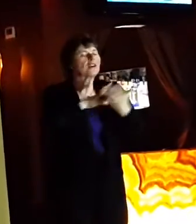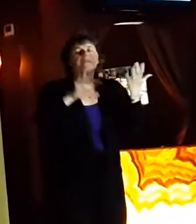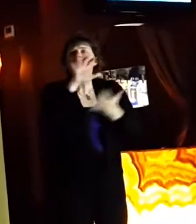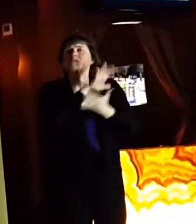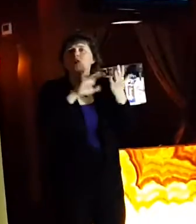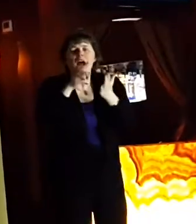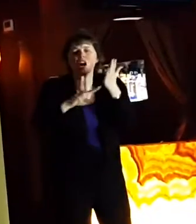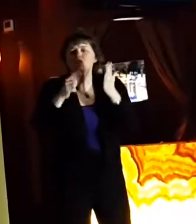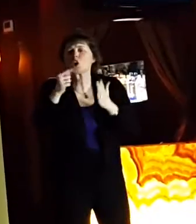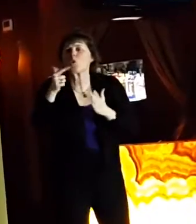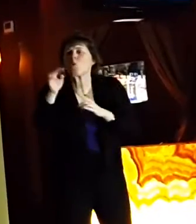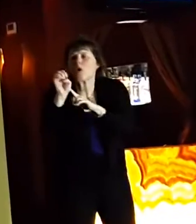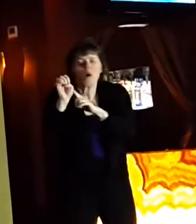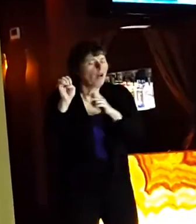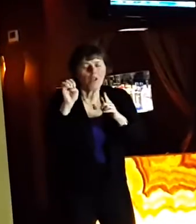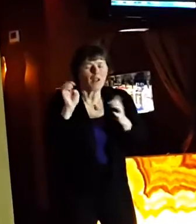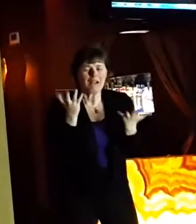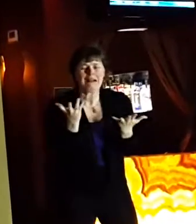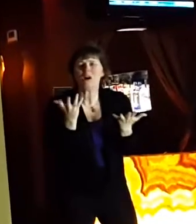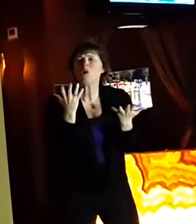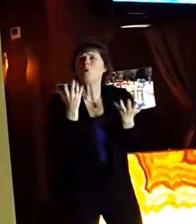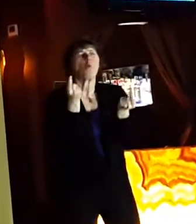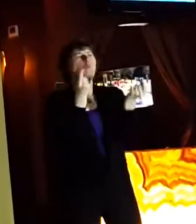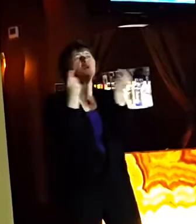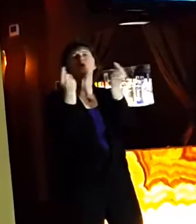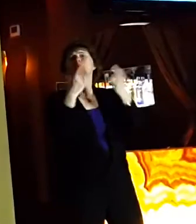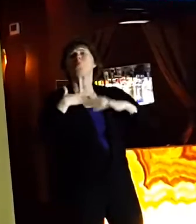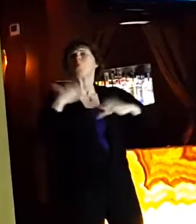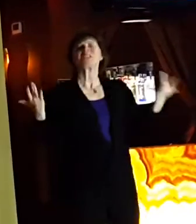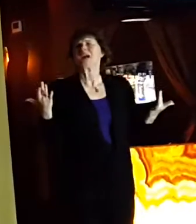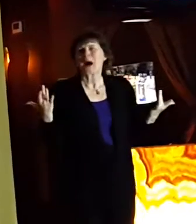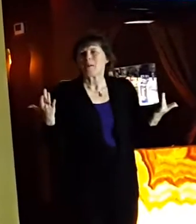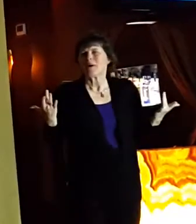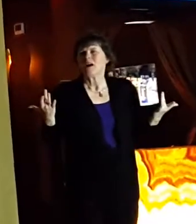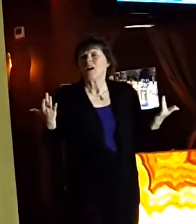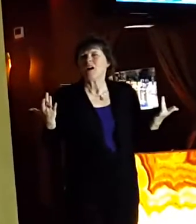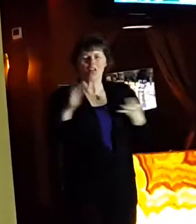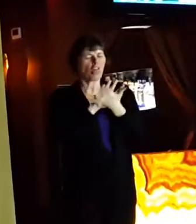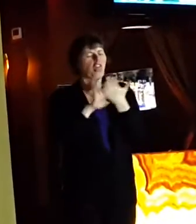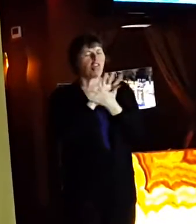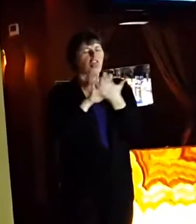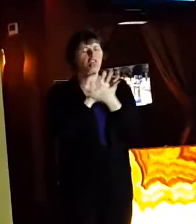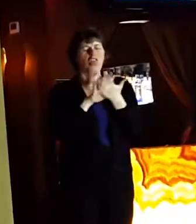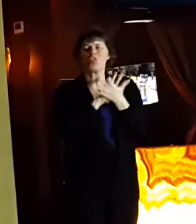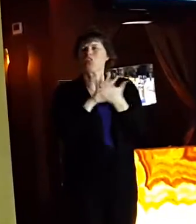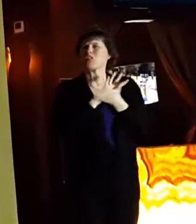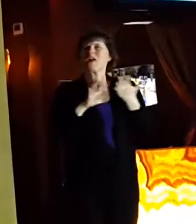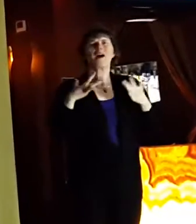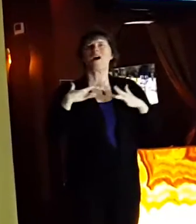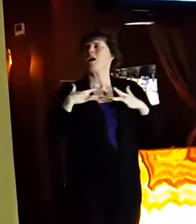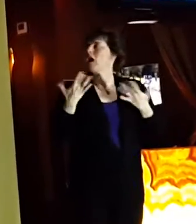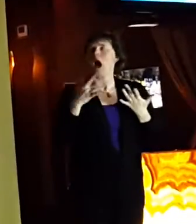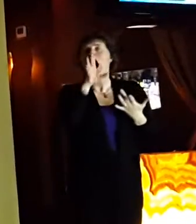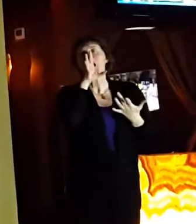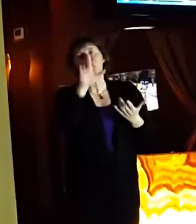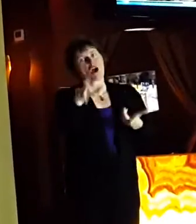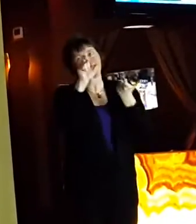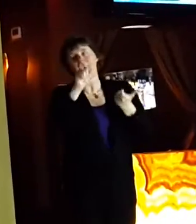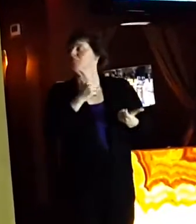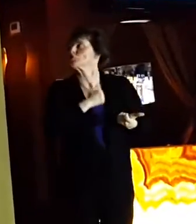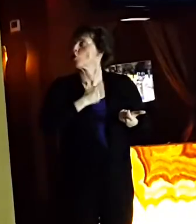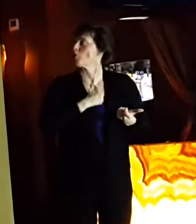it, and you're like, oh man, I just don't know what is going on here. It's just so convoluted. I talked fast on my slide.